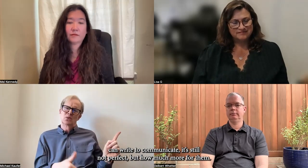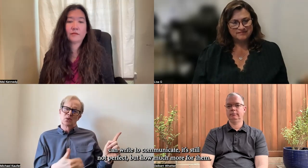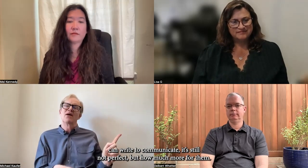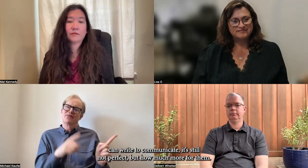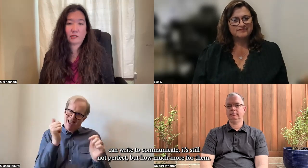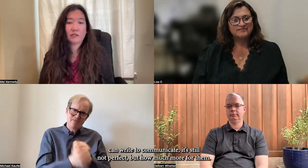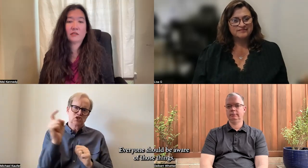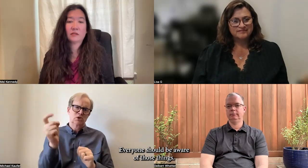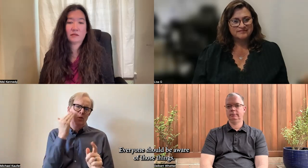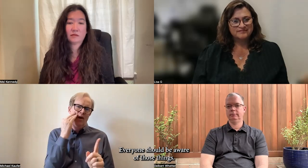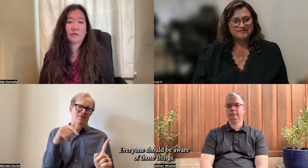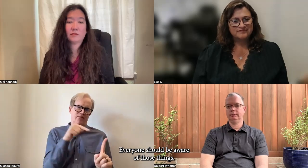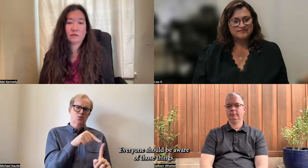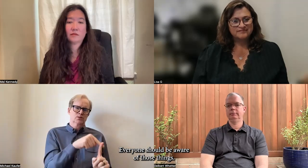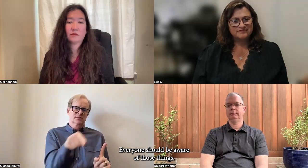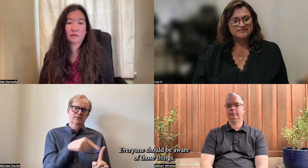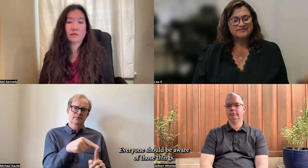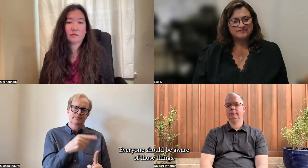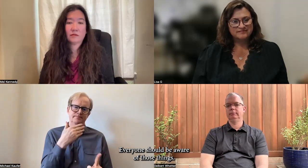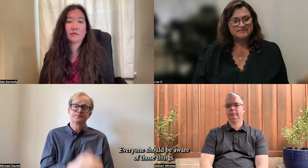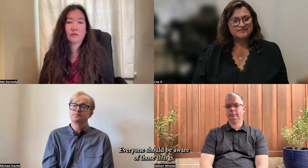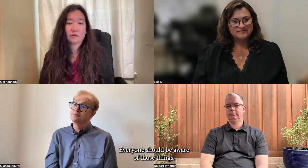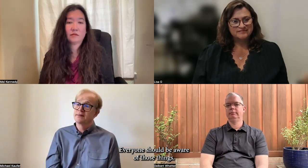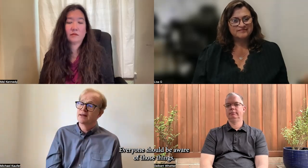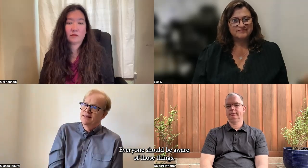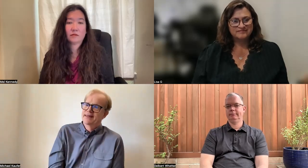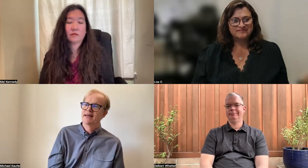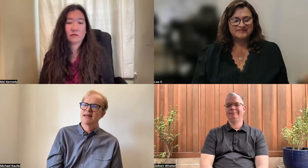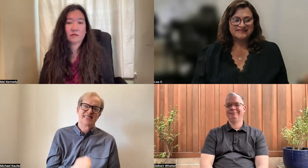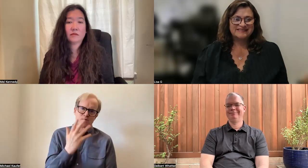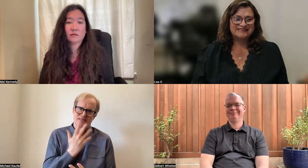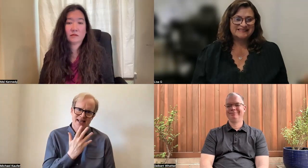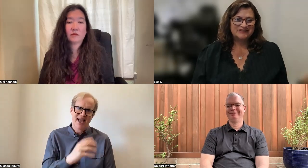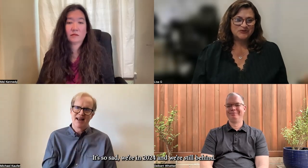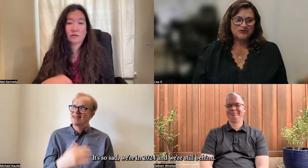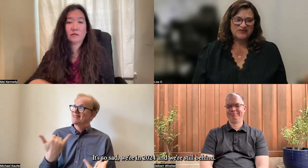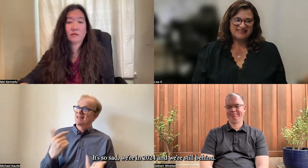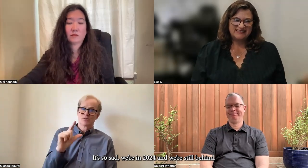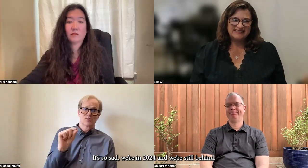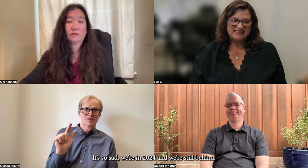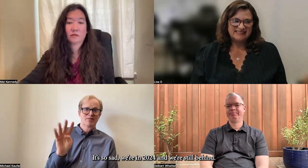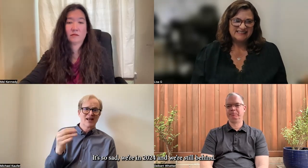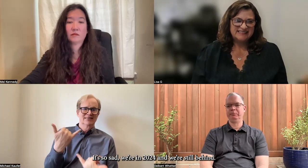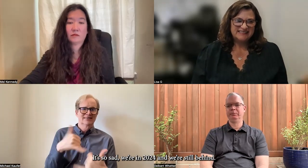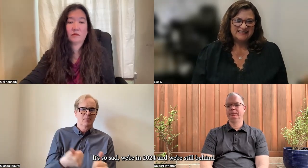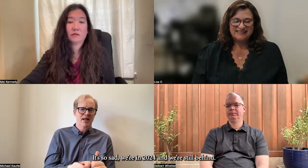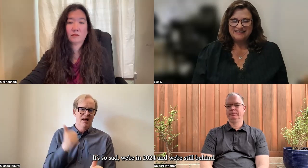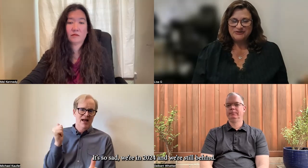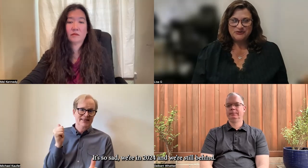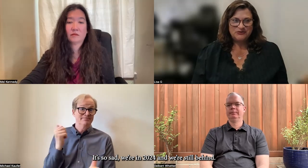how much more for them? Everyone should be aware of those things. It's so sad. We're in 2024 and we're still behind.